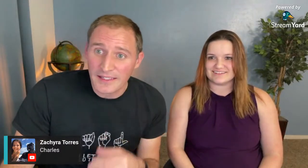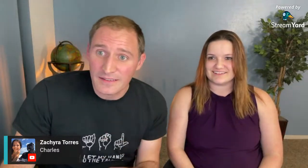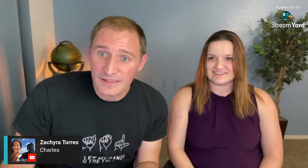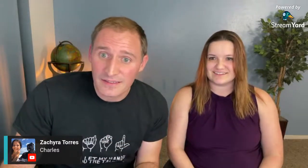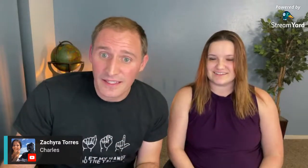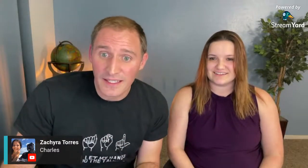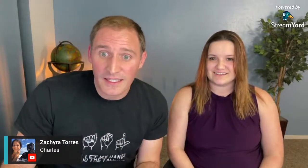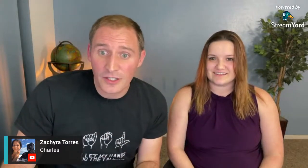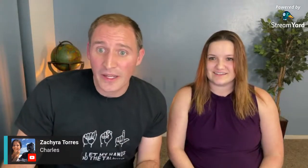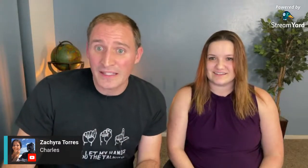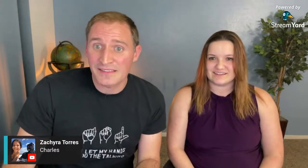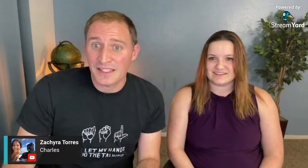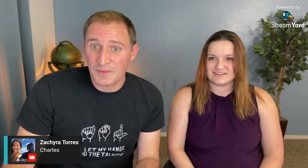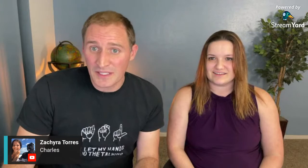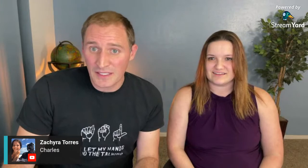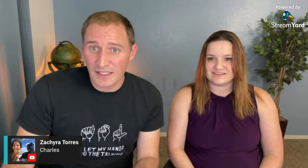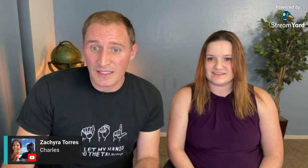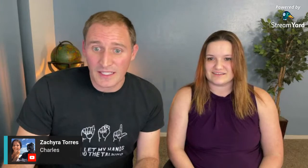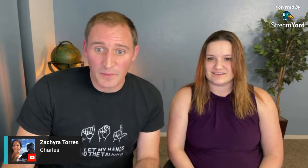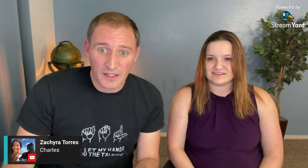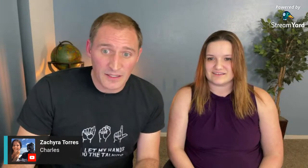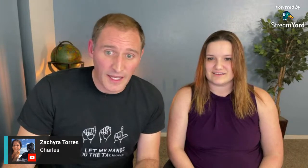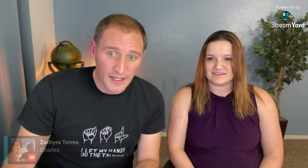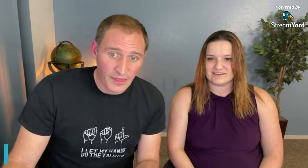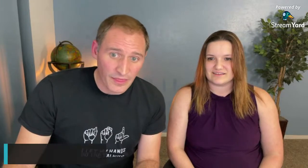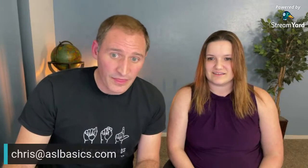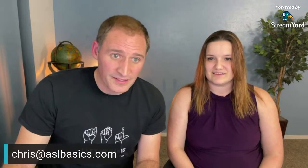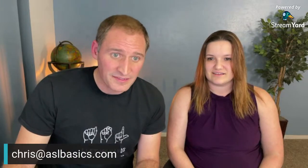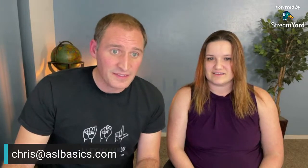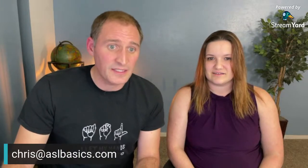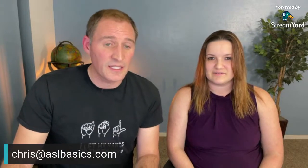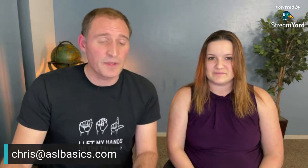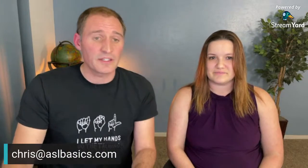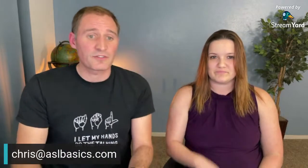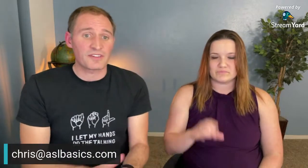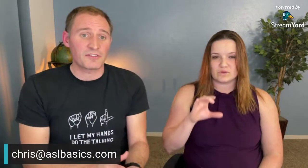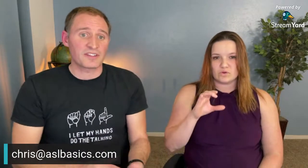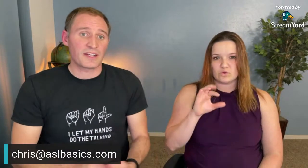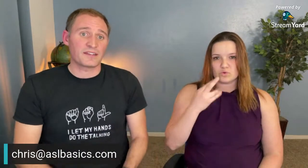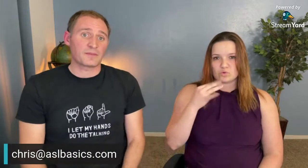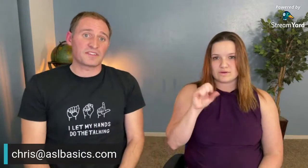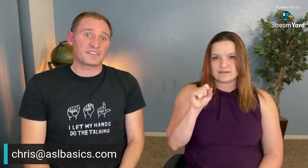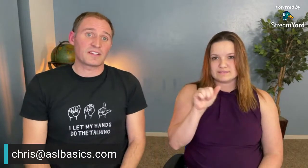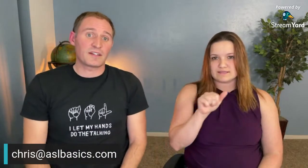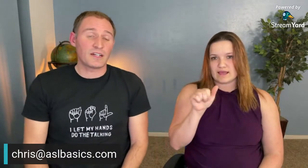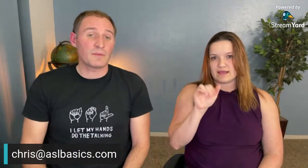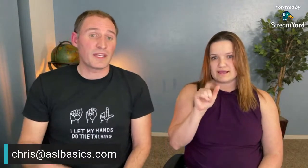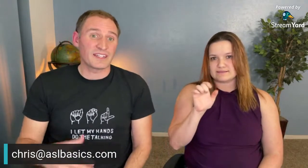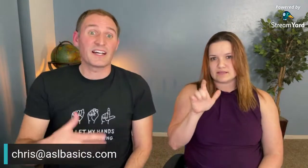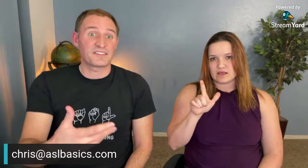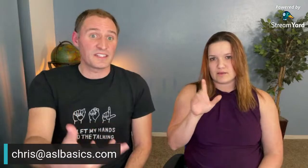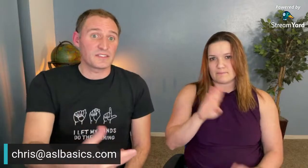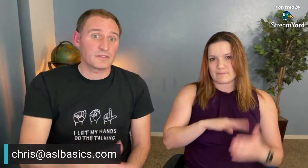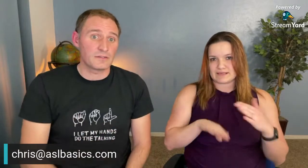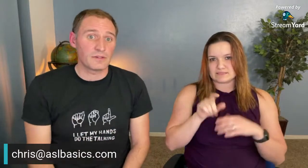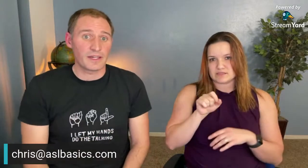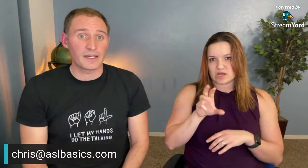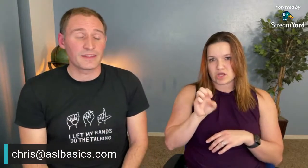And again, go ahead and send me an email at this email address, chris@aslbasics.com, and I'll send you the